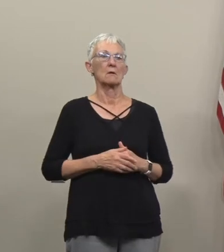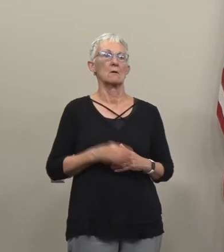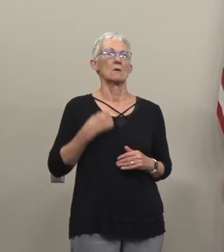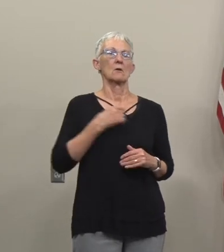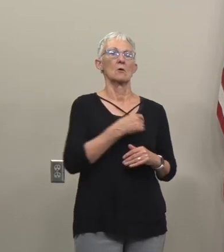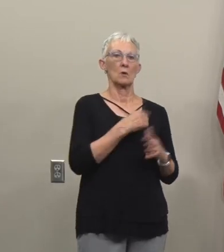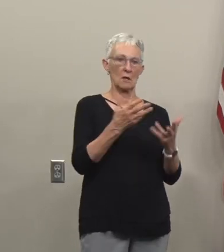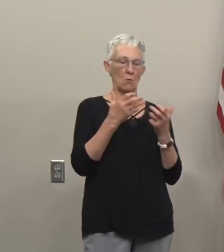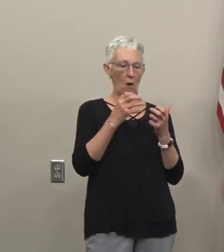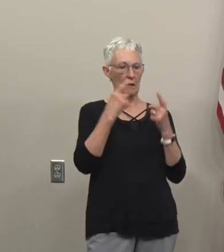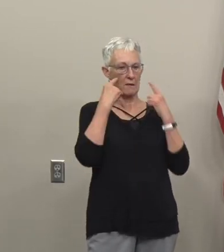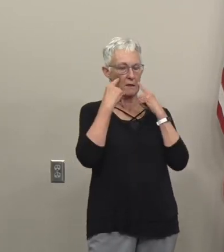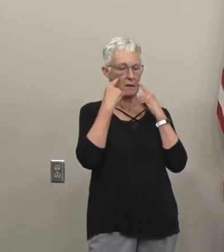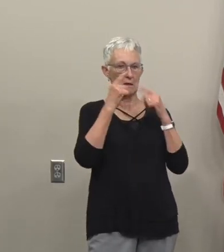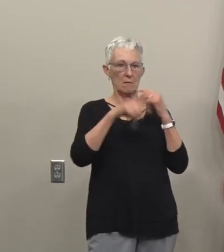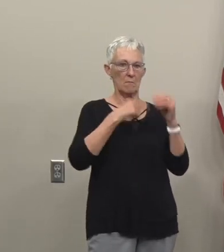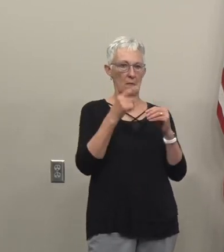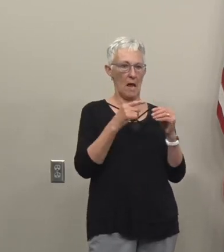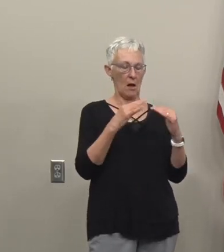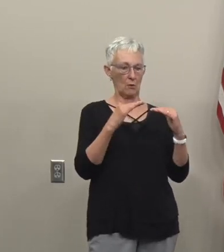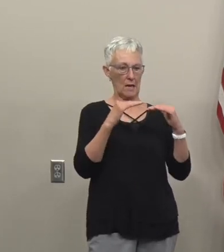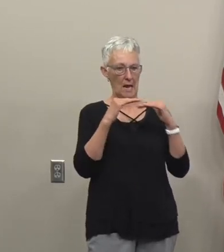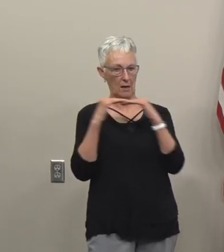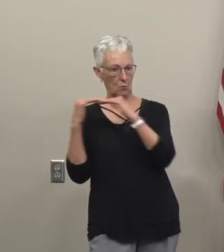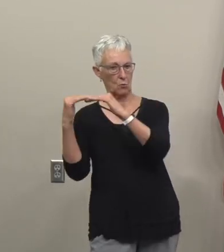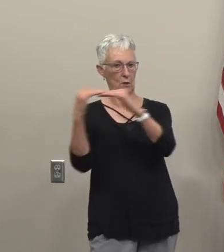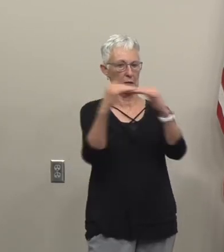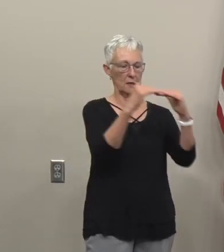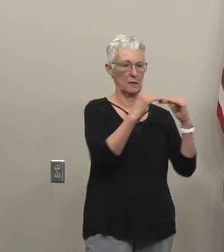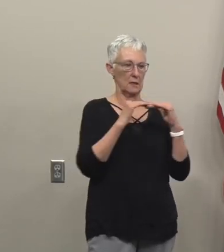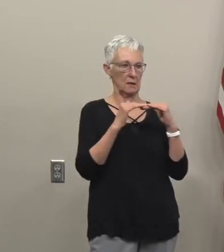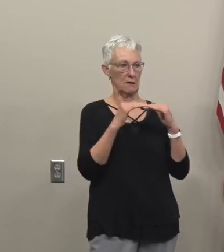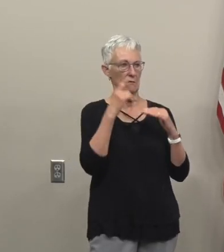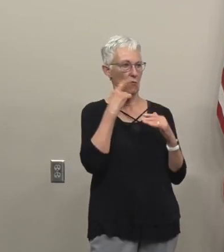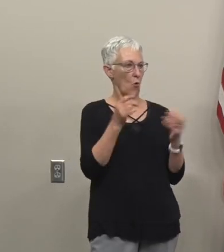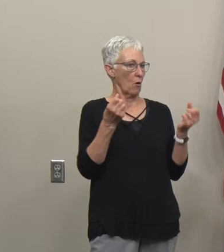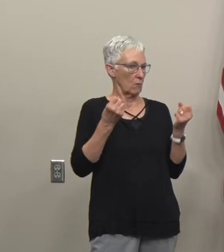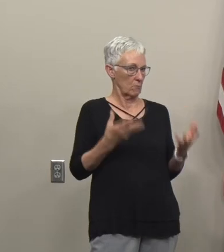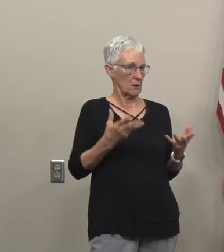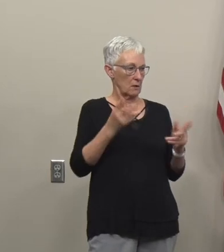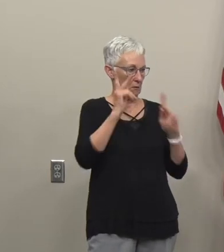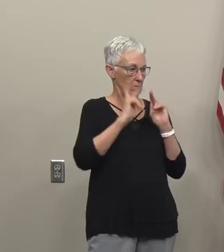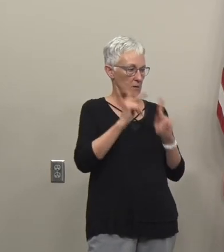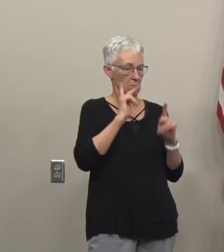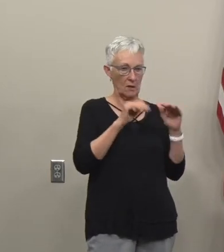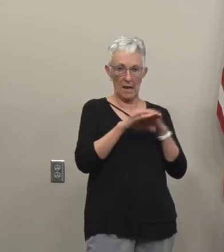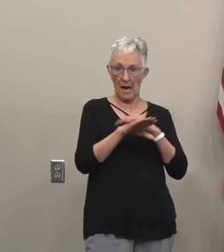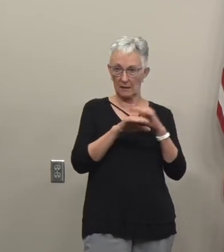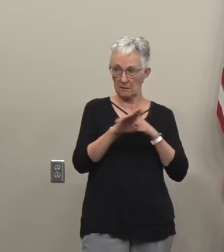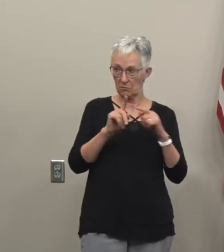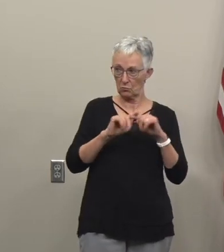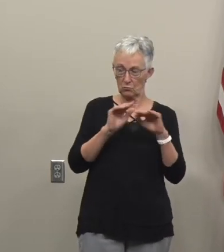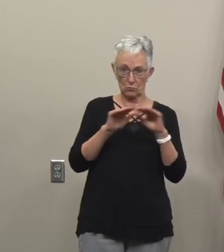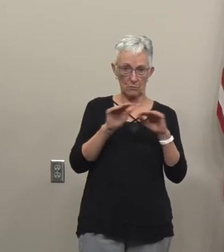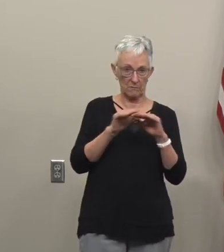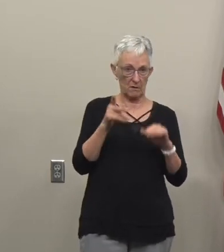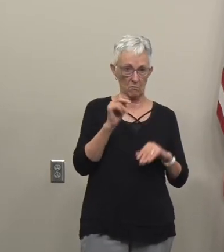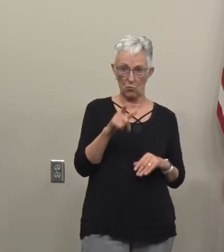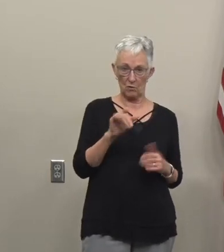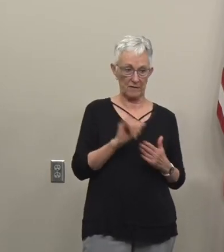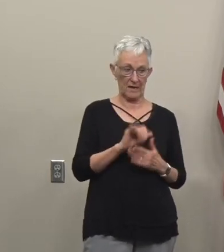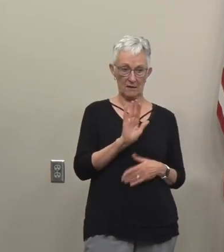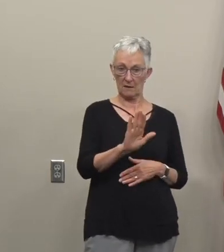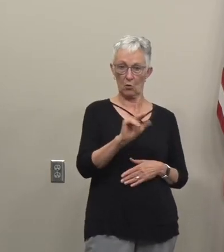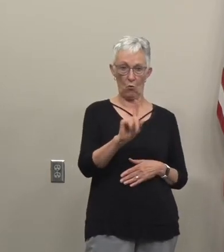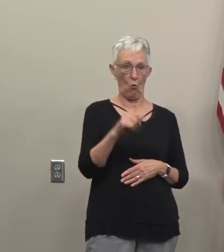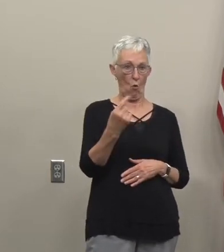we looked at our summer operations. And for many, access to our public pools is the only access to swimming or swimming lessons that they